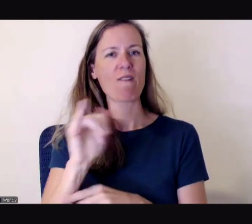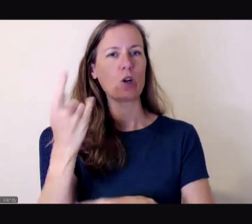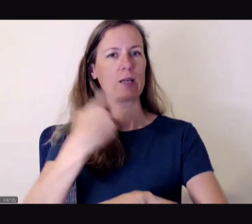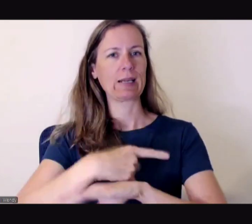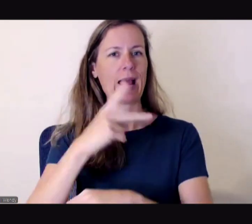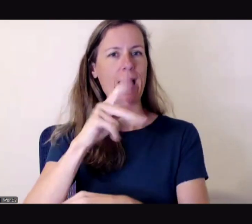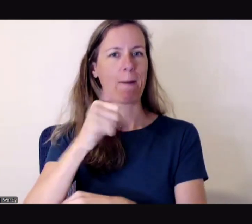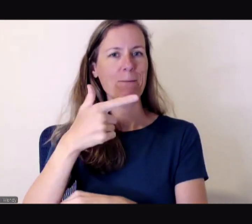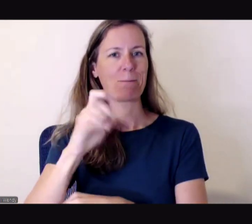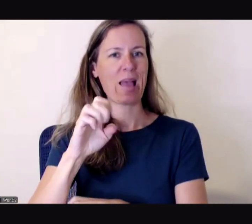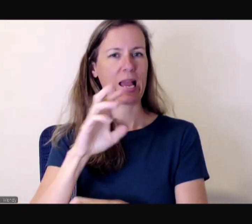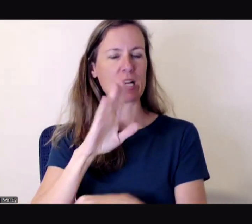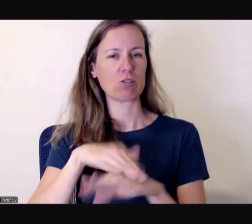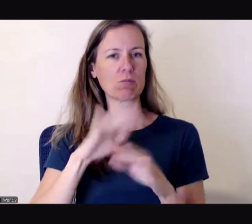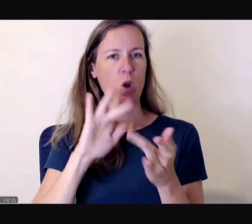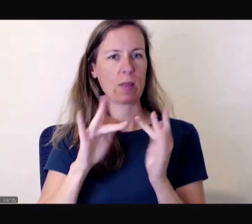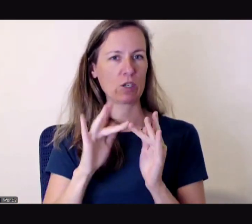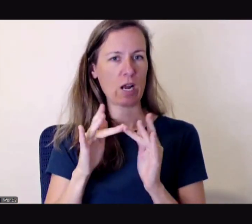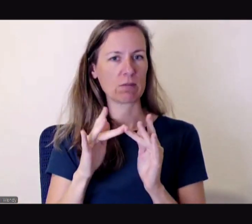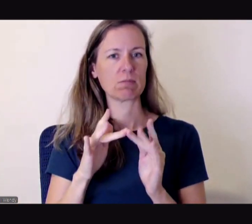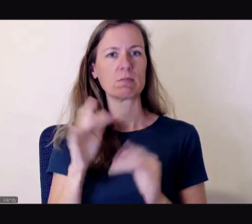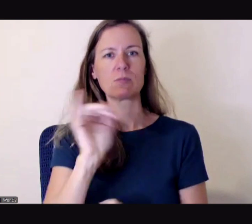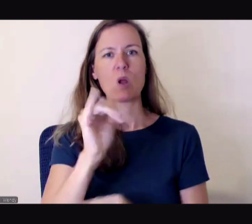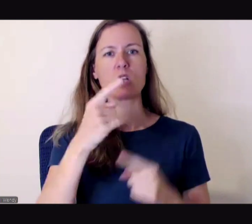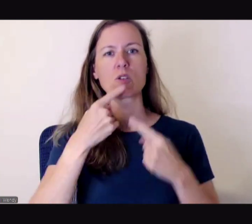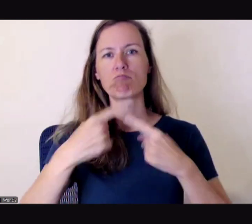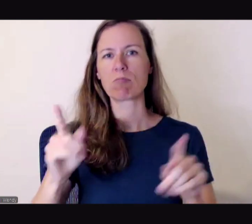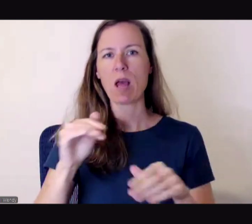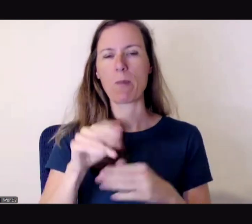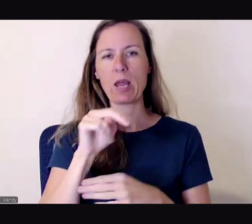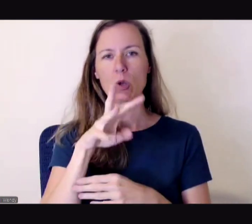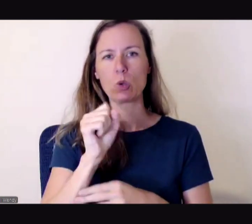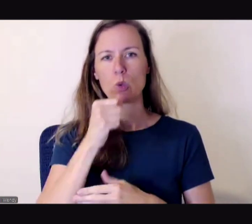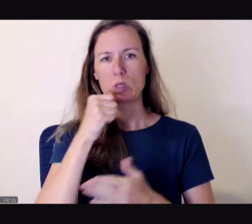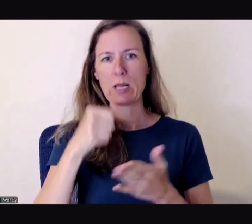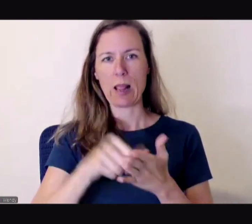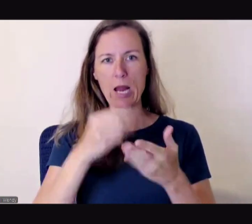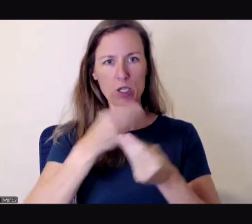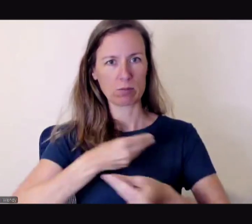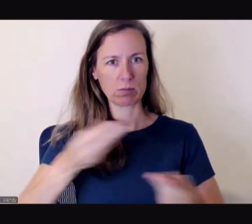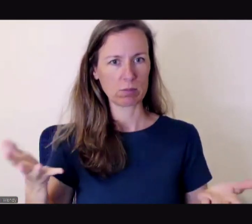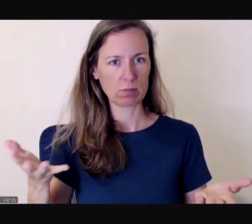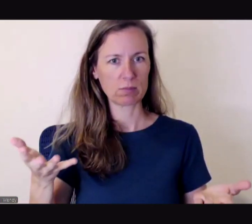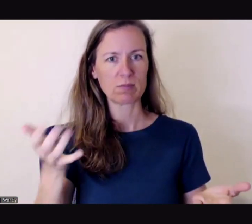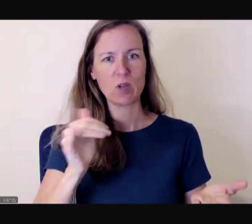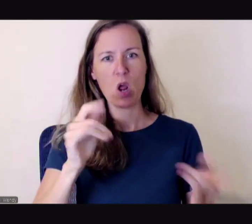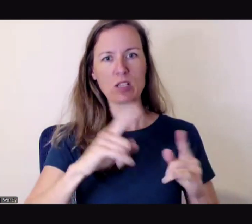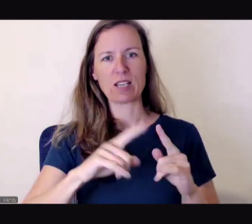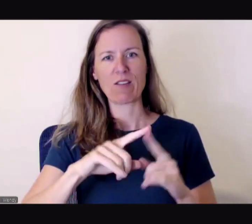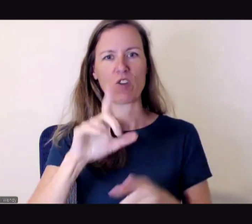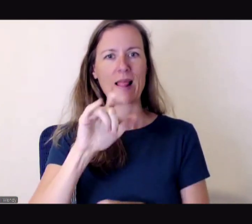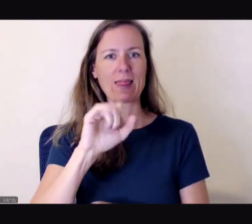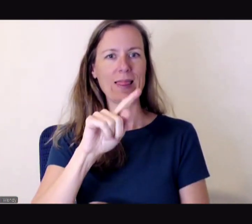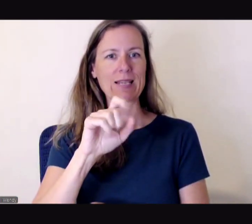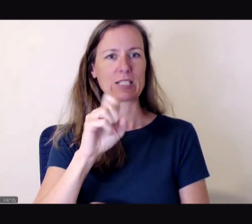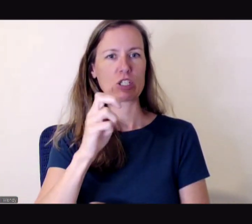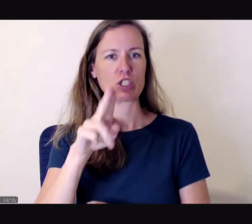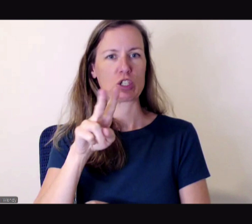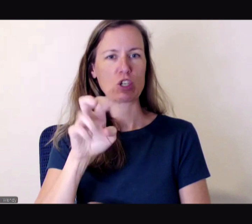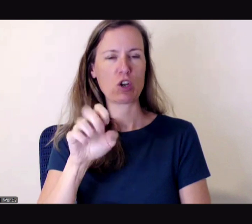also in the newsletter and shared via the various listservs and on Facebook. Thank you so much.